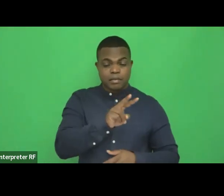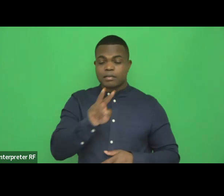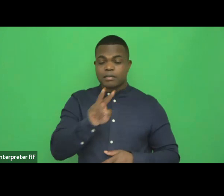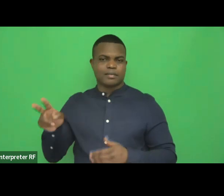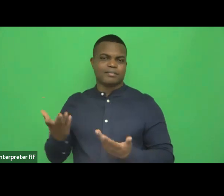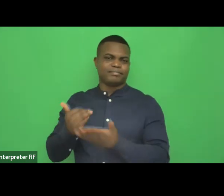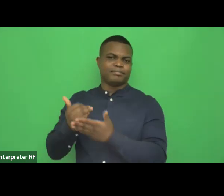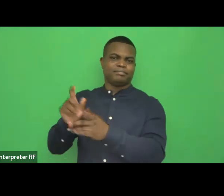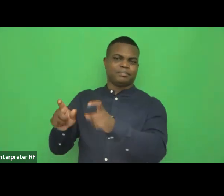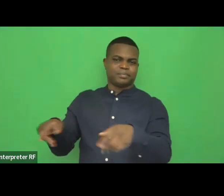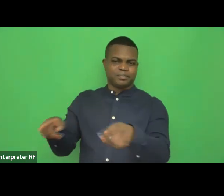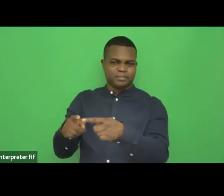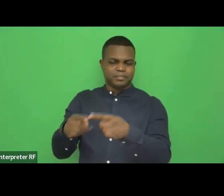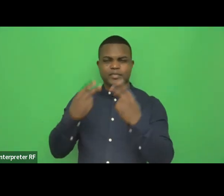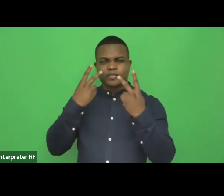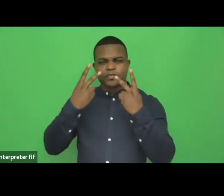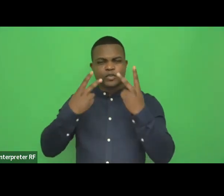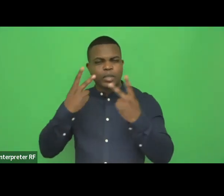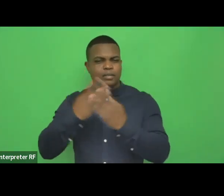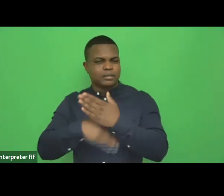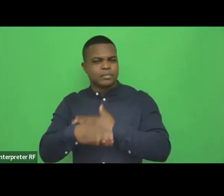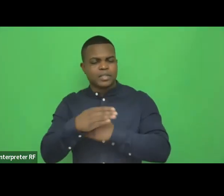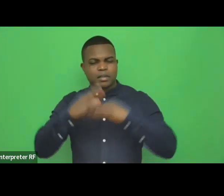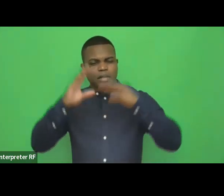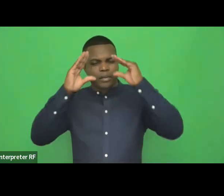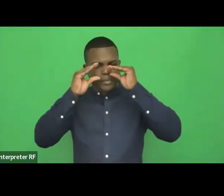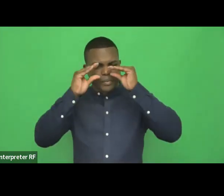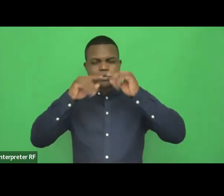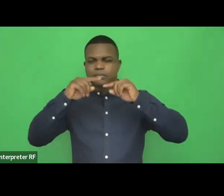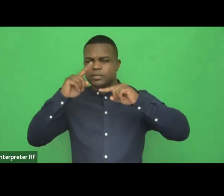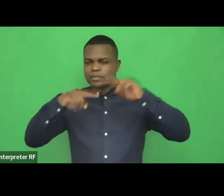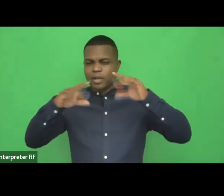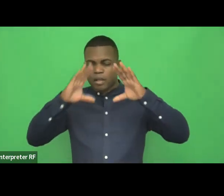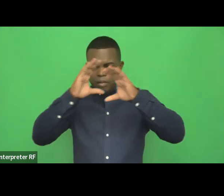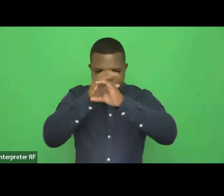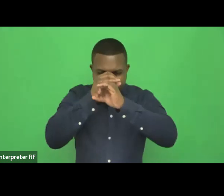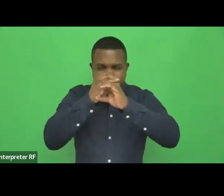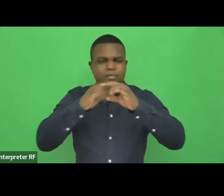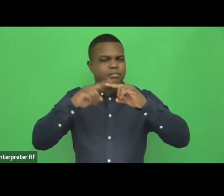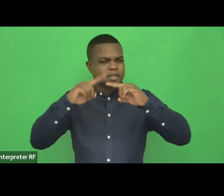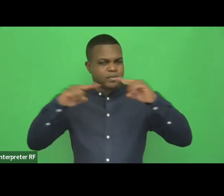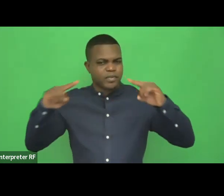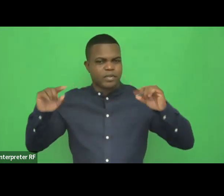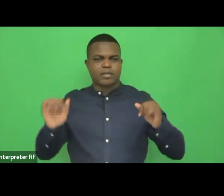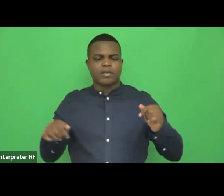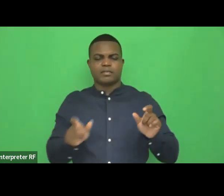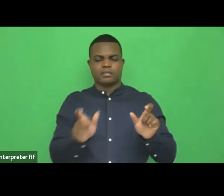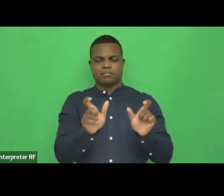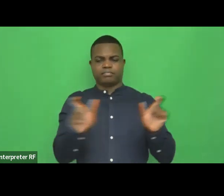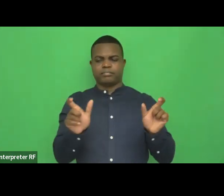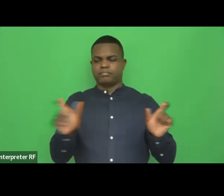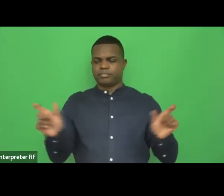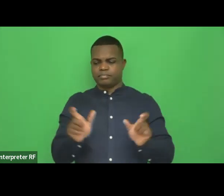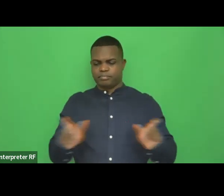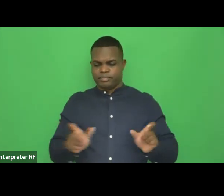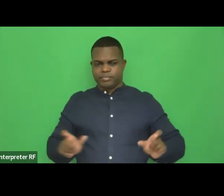So that's how easy it was to create an EPUB from Word. It's not how most publishers would